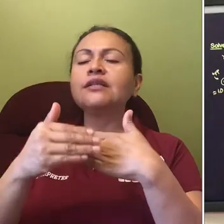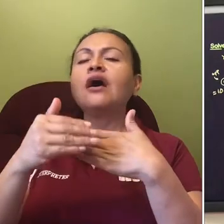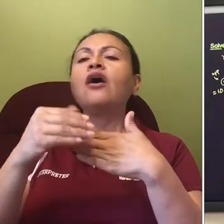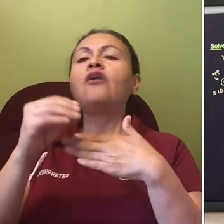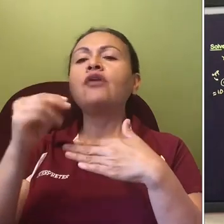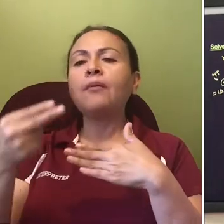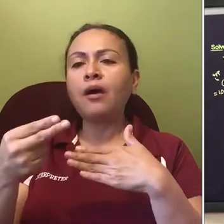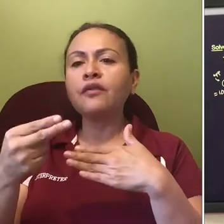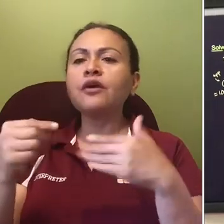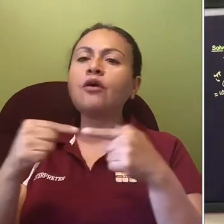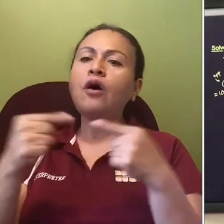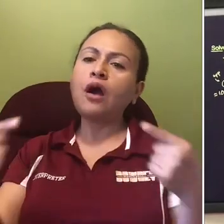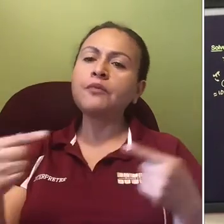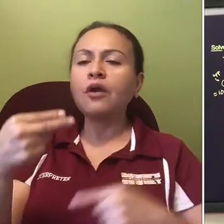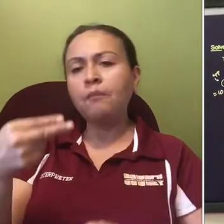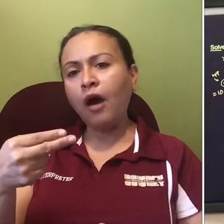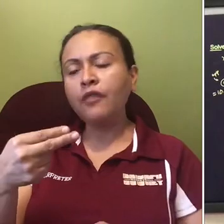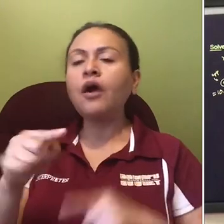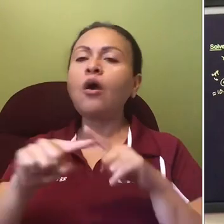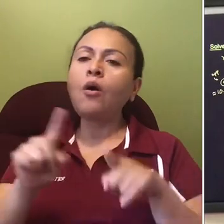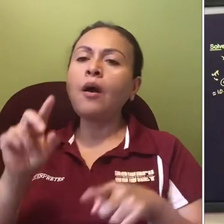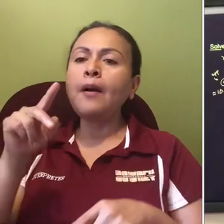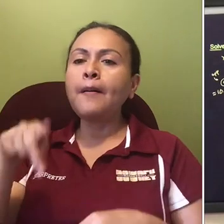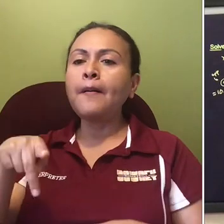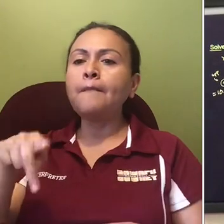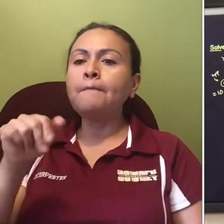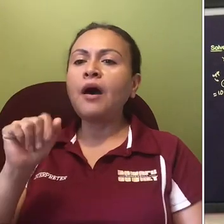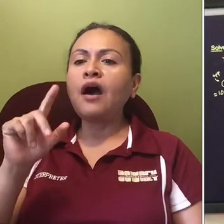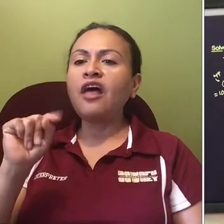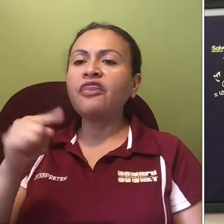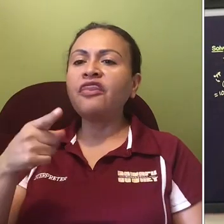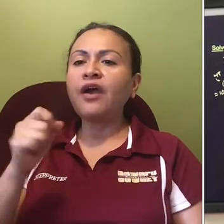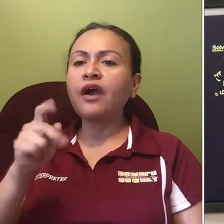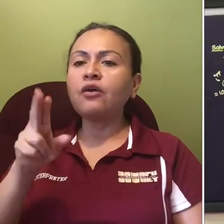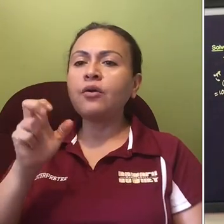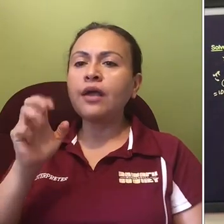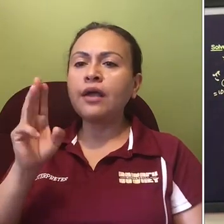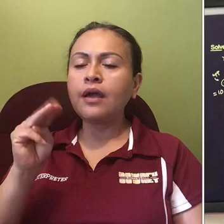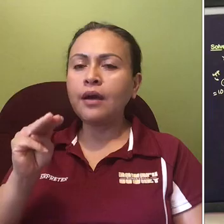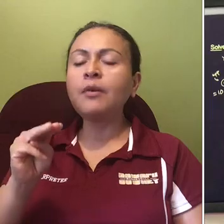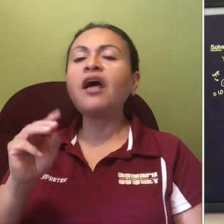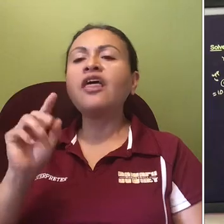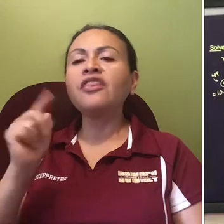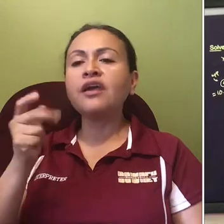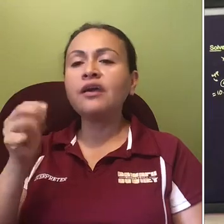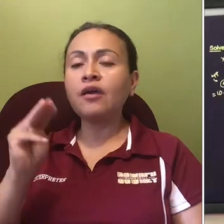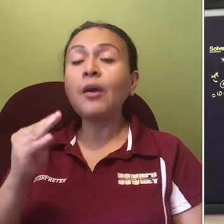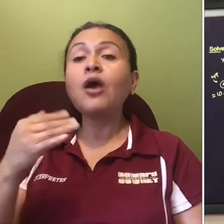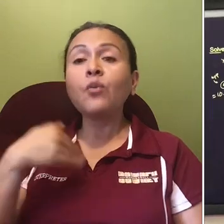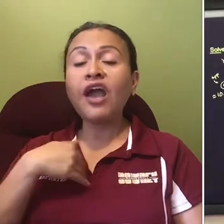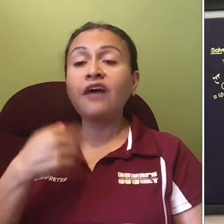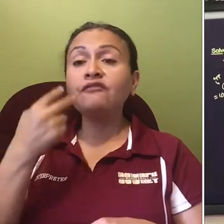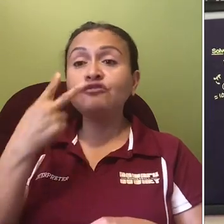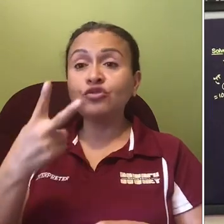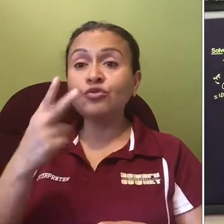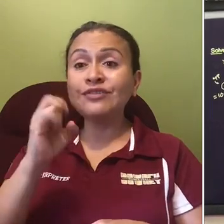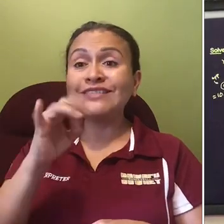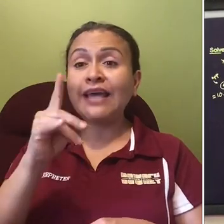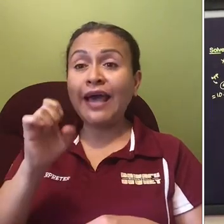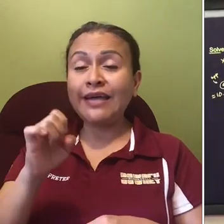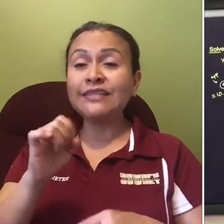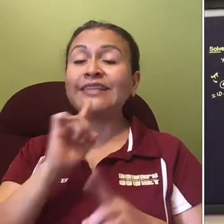hypotenuse. Or we could just use the Pythagorean theorem. We know two sides of a right triangle. We can come up with the third